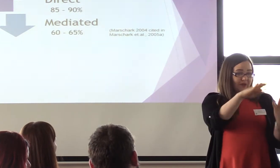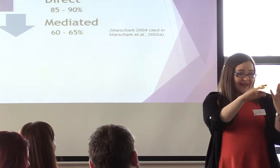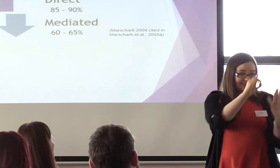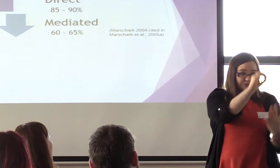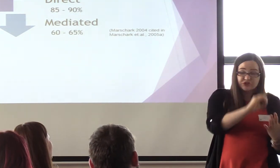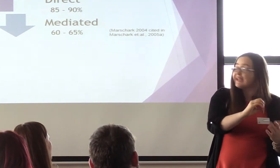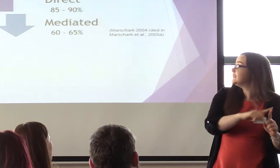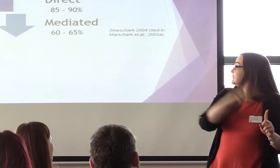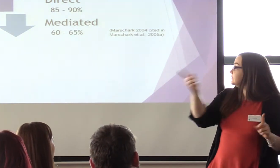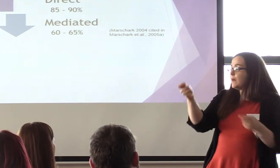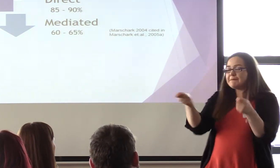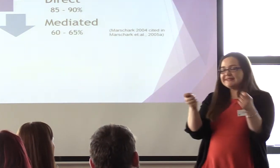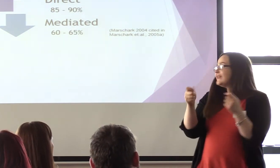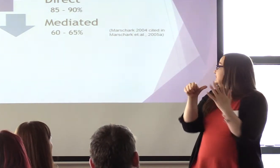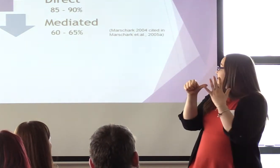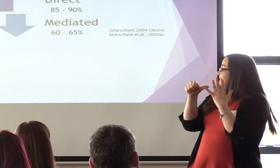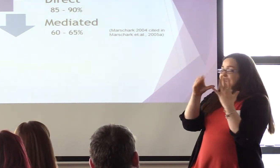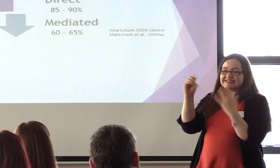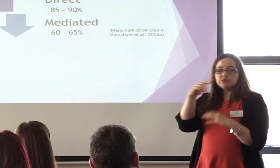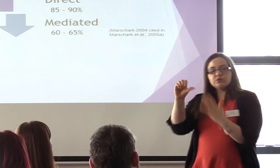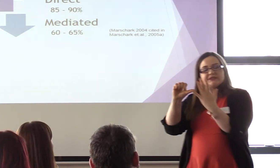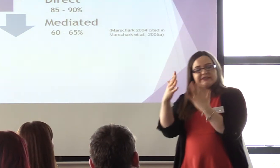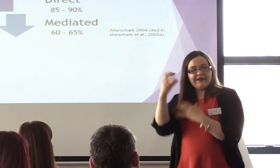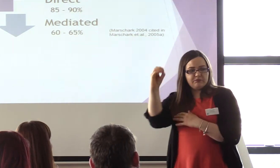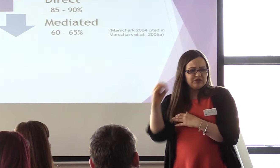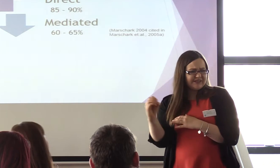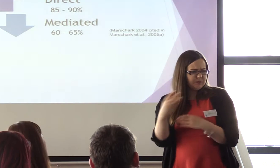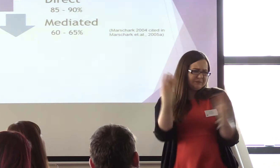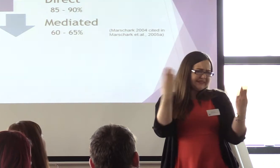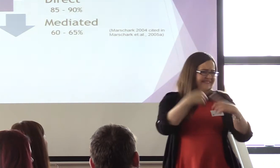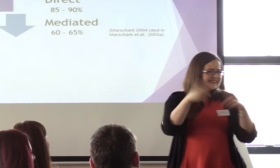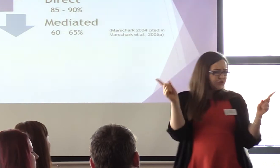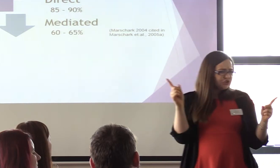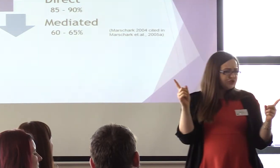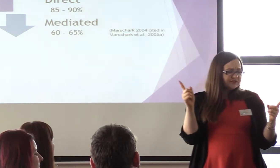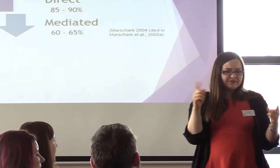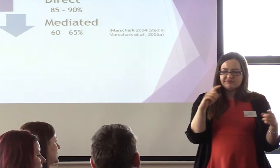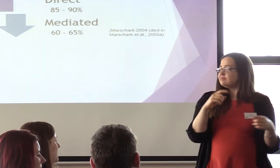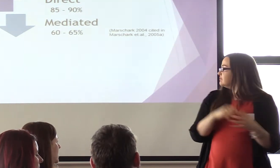So direct learning is 80 to 85%, and then mediated learning 60 to 65%. That's a big